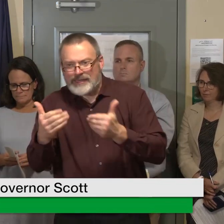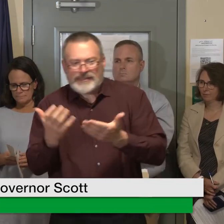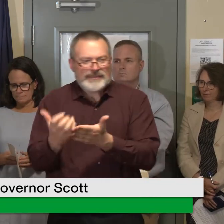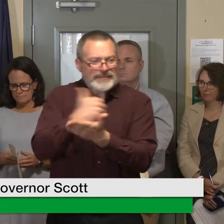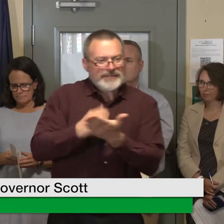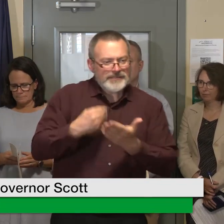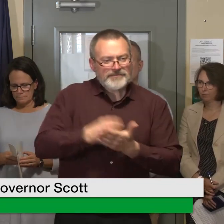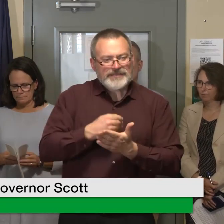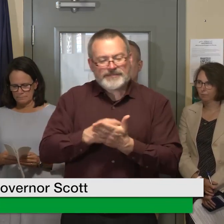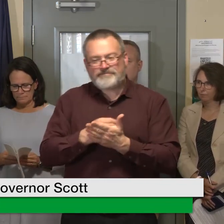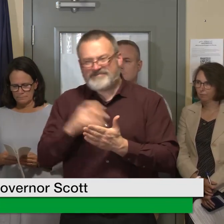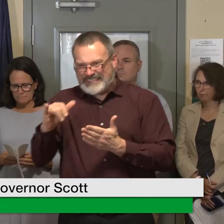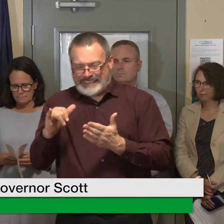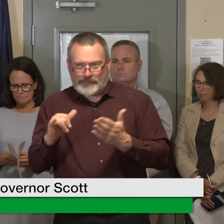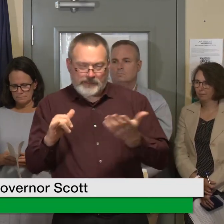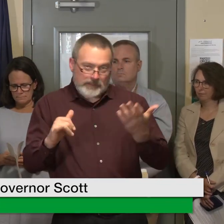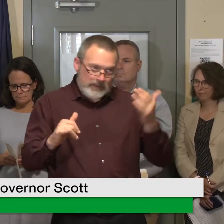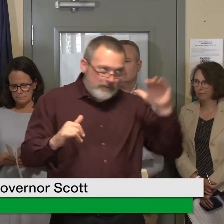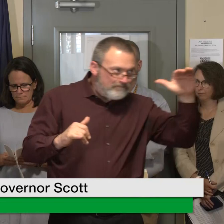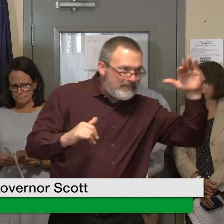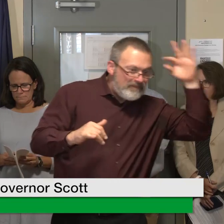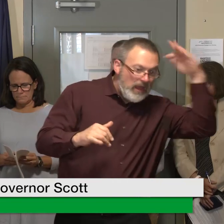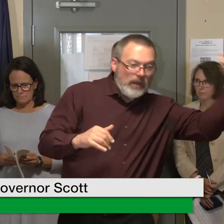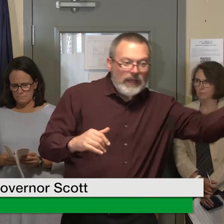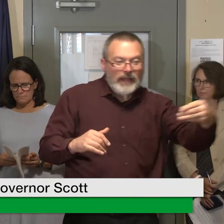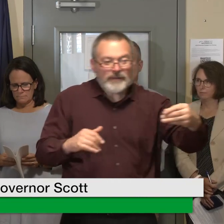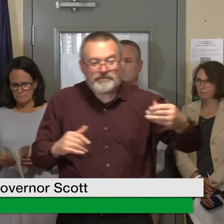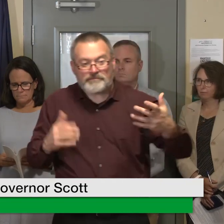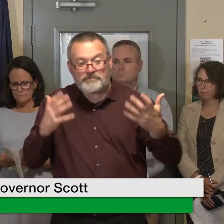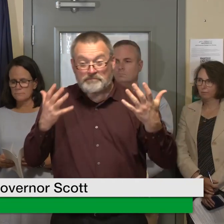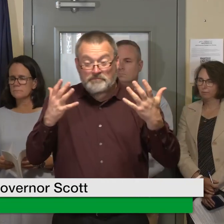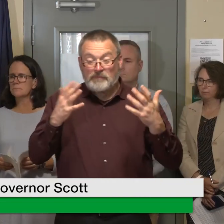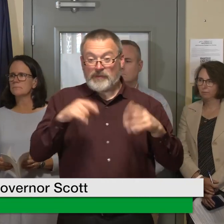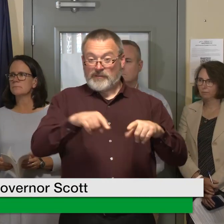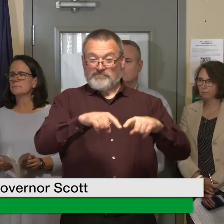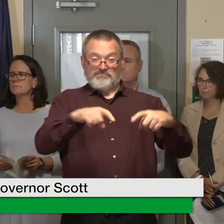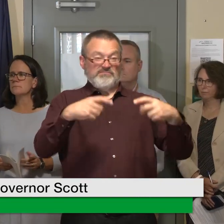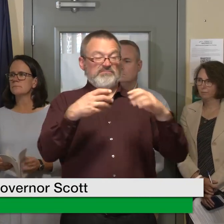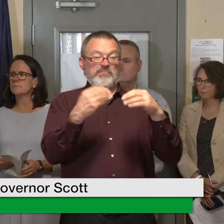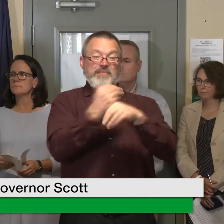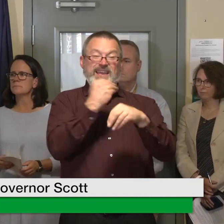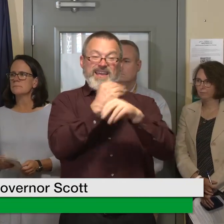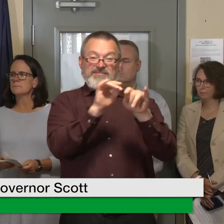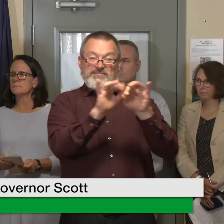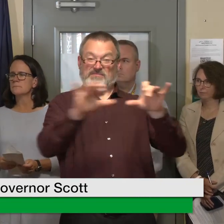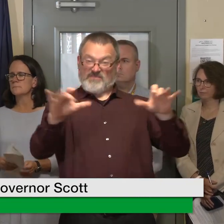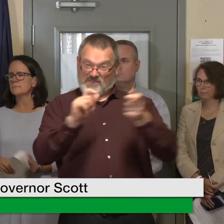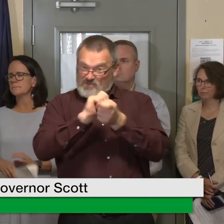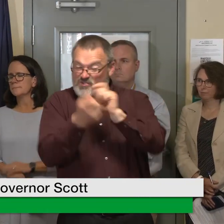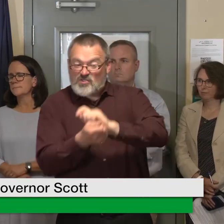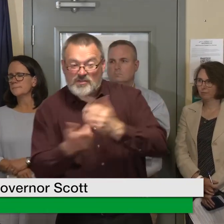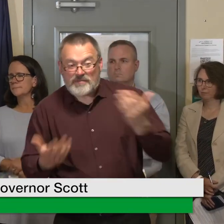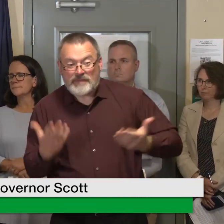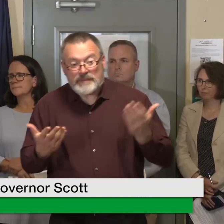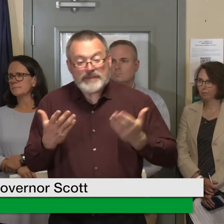in terms of changing the formula a bit, maybe to allow for everything,